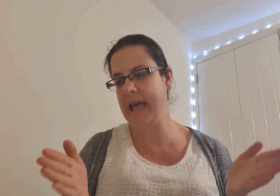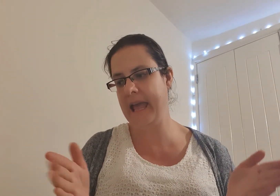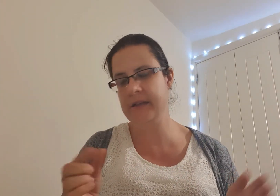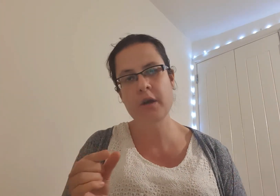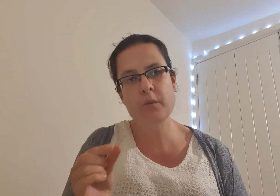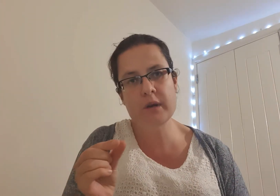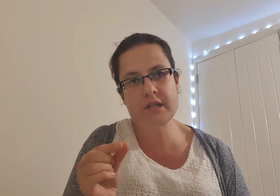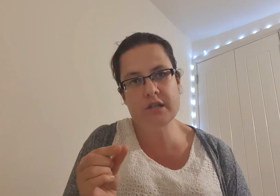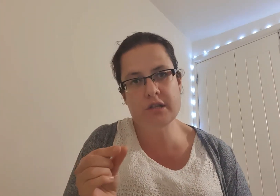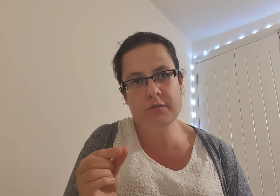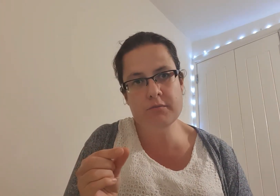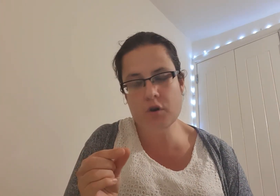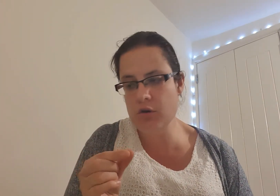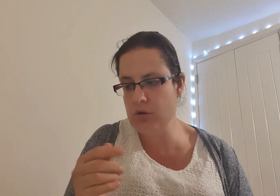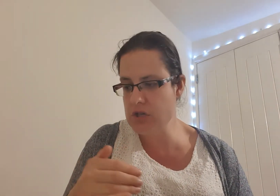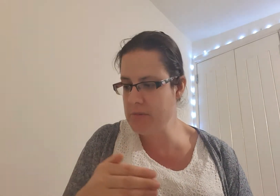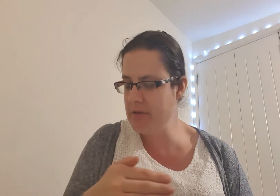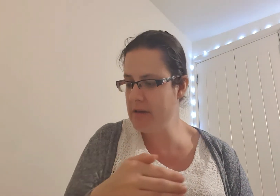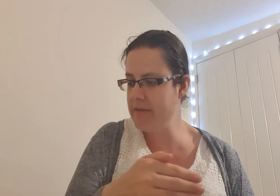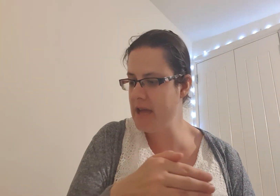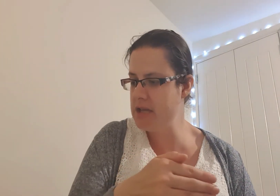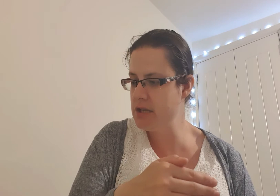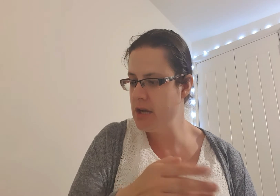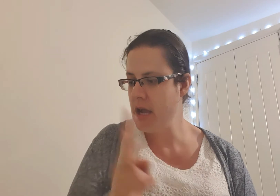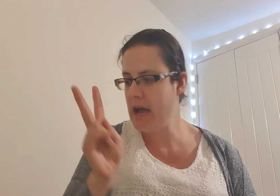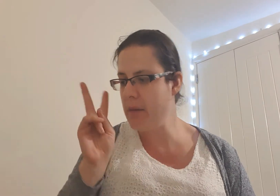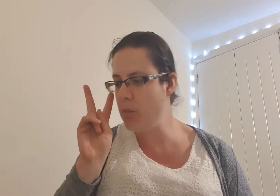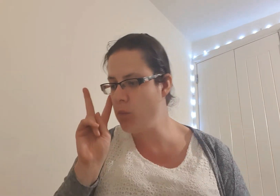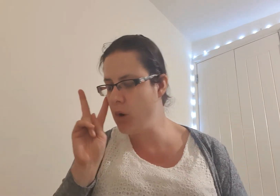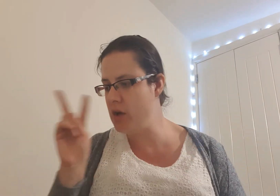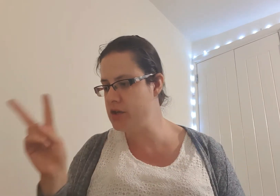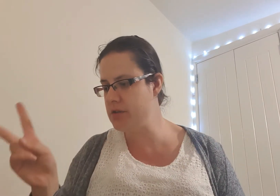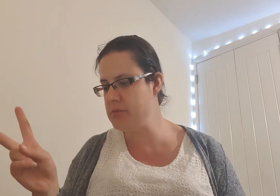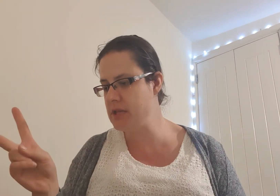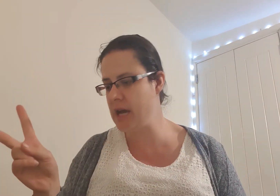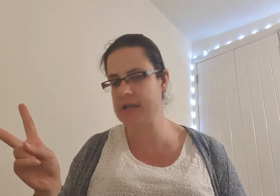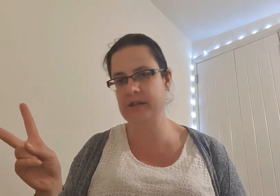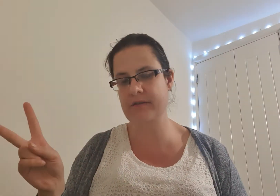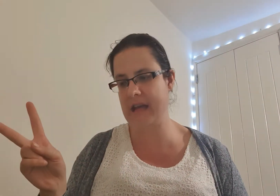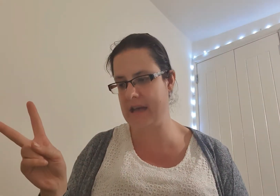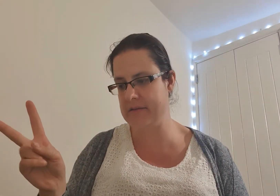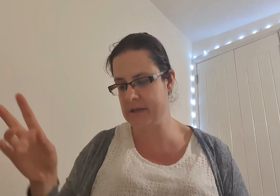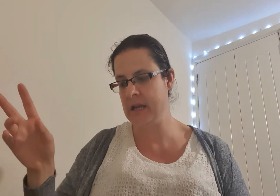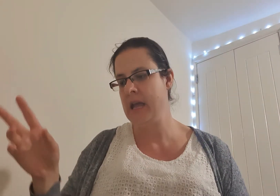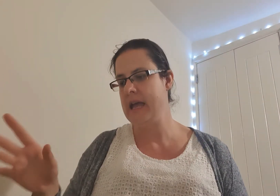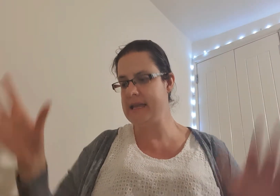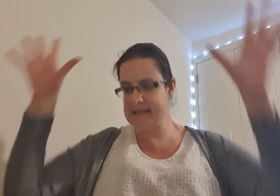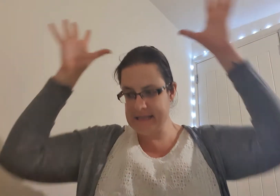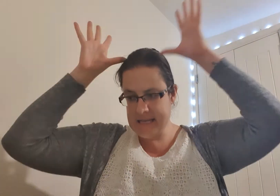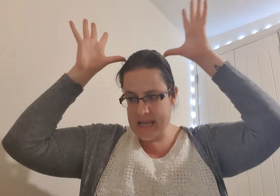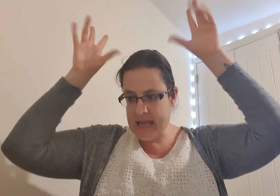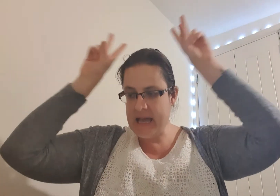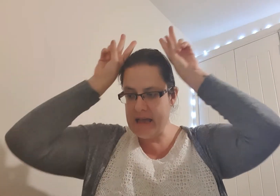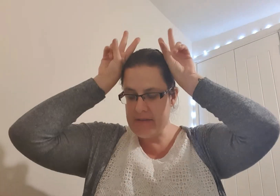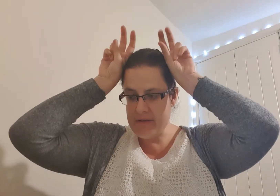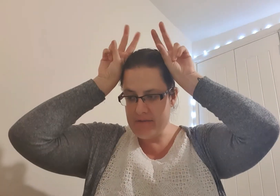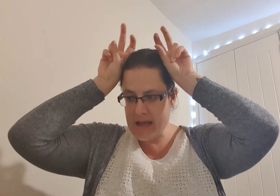played with small shimmering fish and watched them dart around as deer and